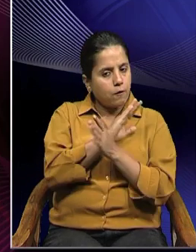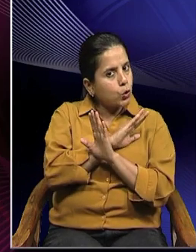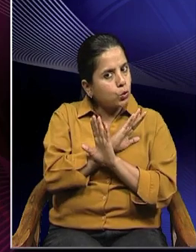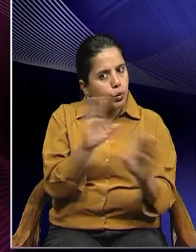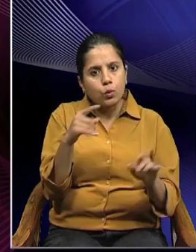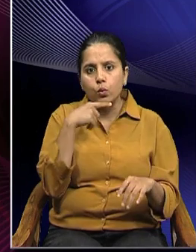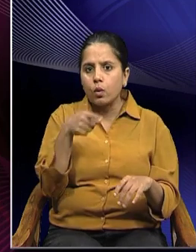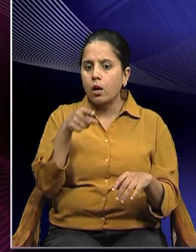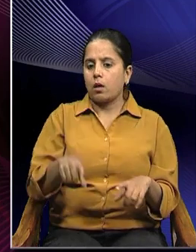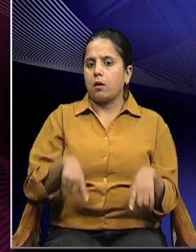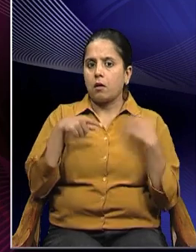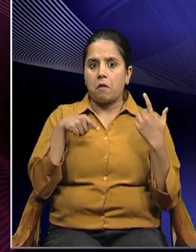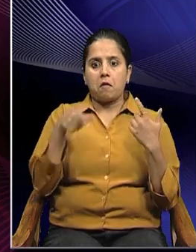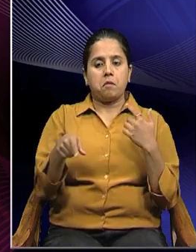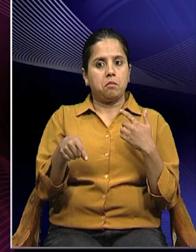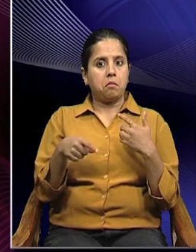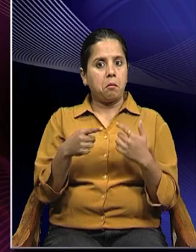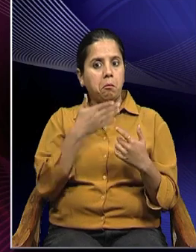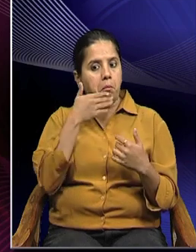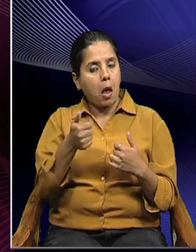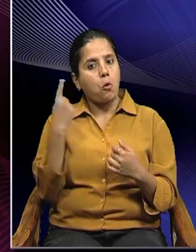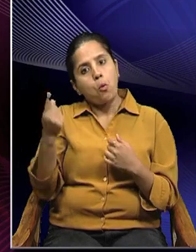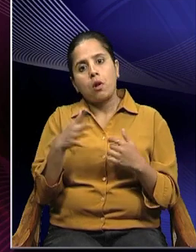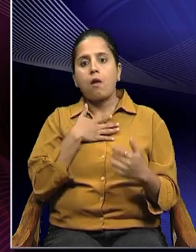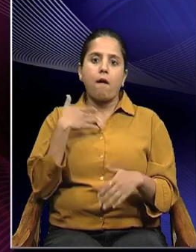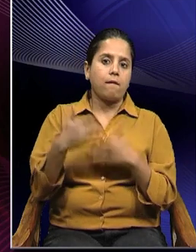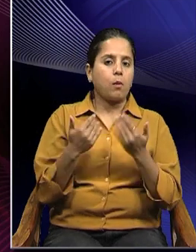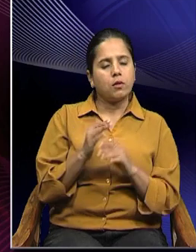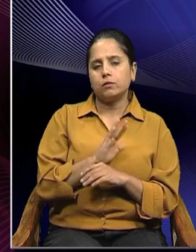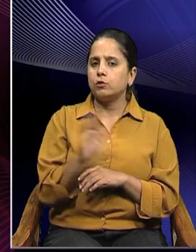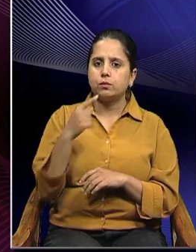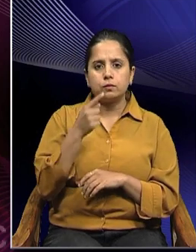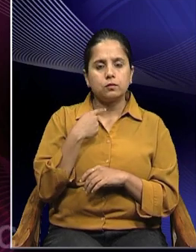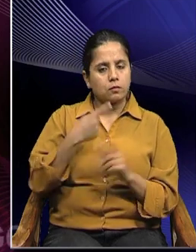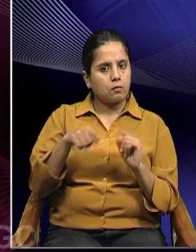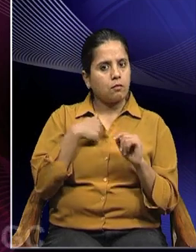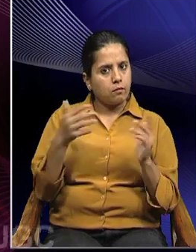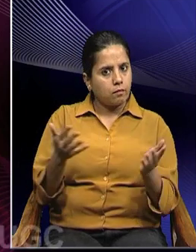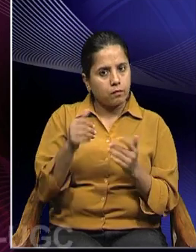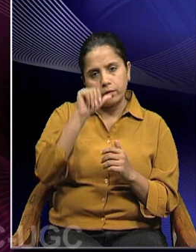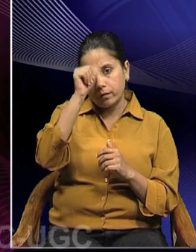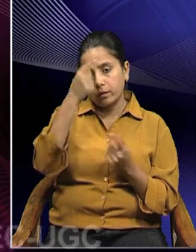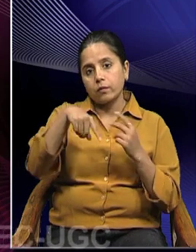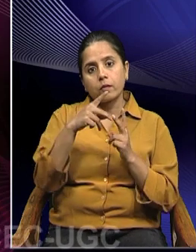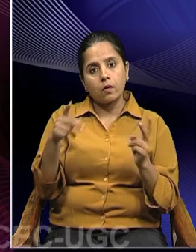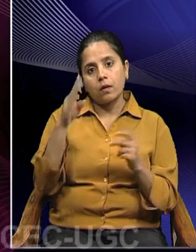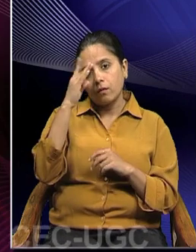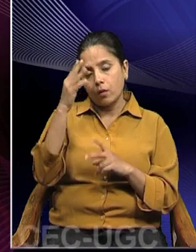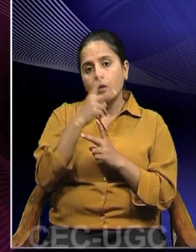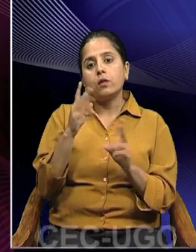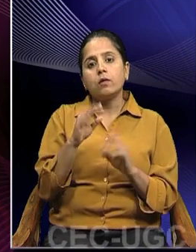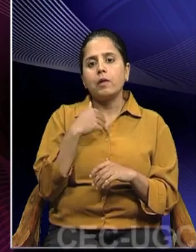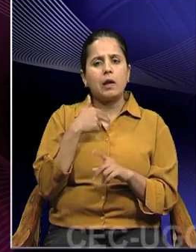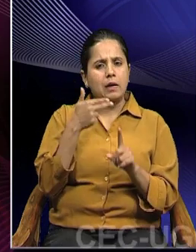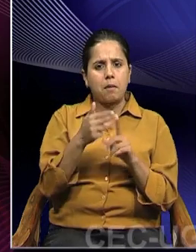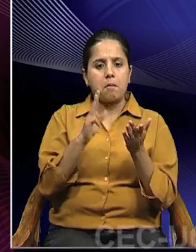the survival of fittest, survival of the best. We as a propagator of Indian philosophy, we do not call